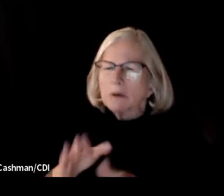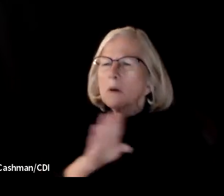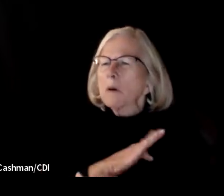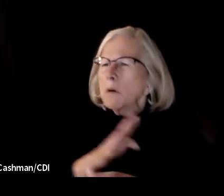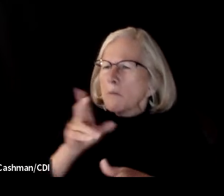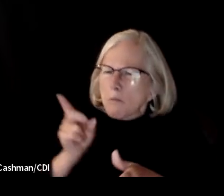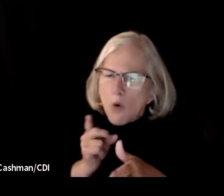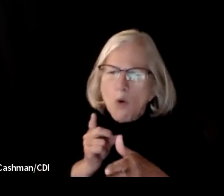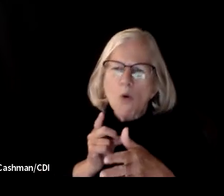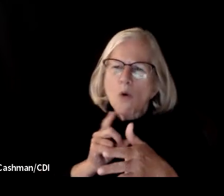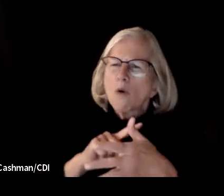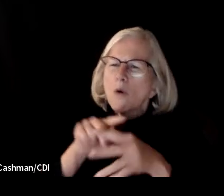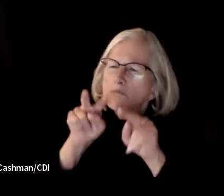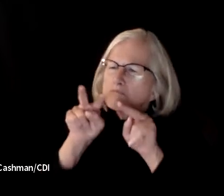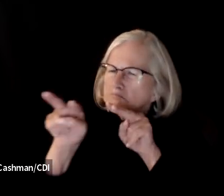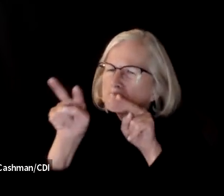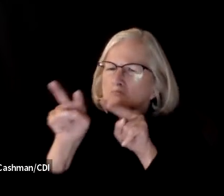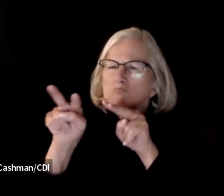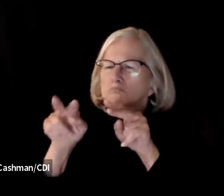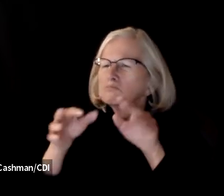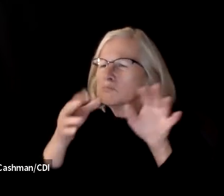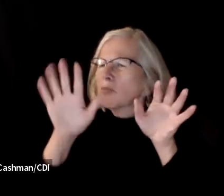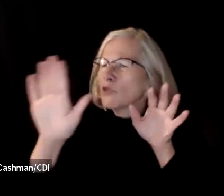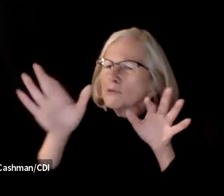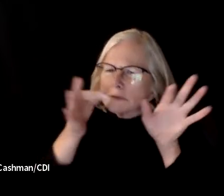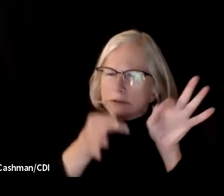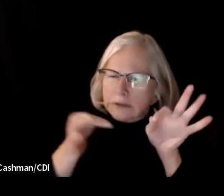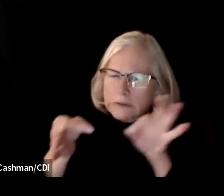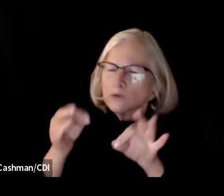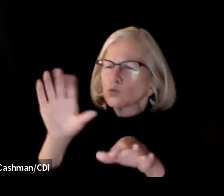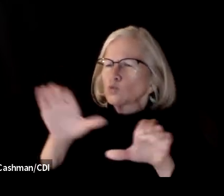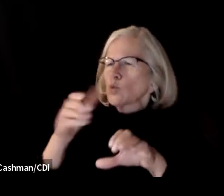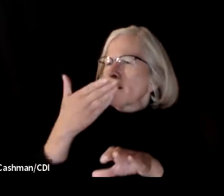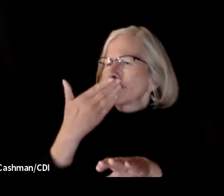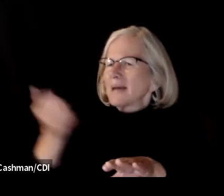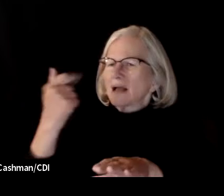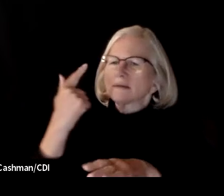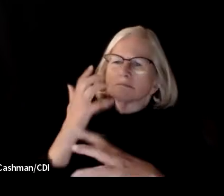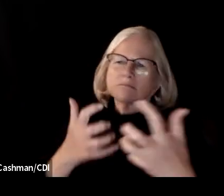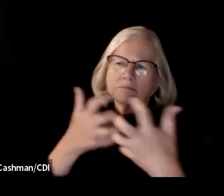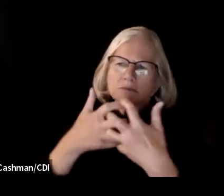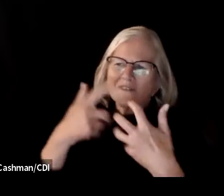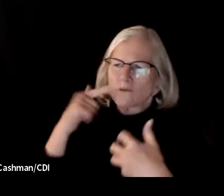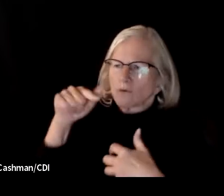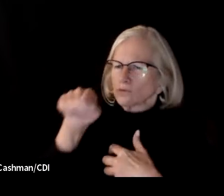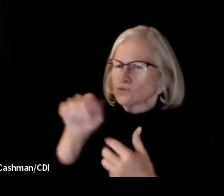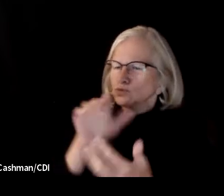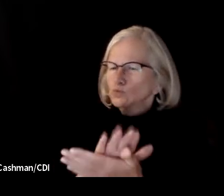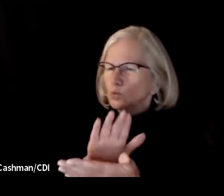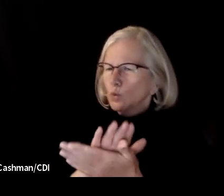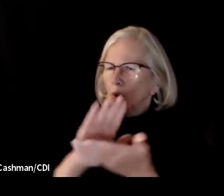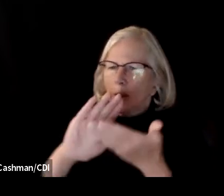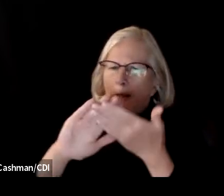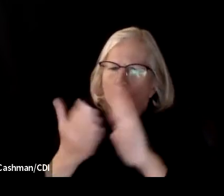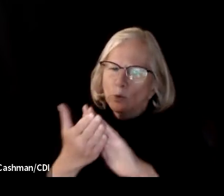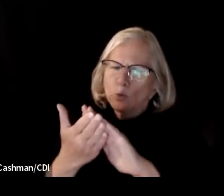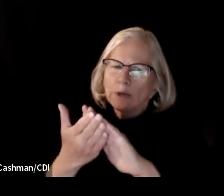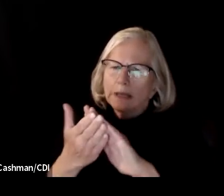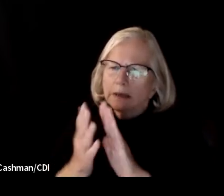how best to navigate this in their schools and in their communities. And that will continue to be a local